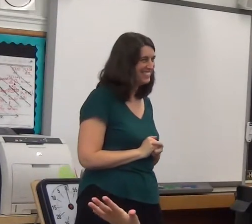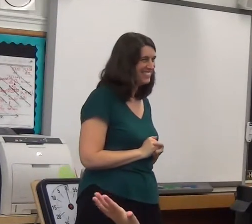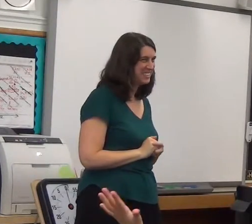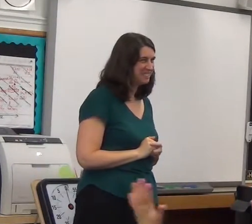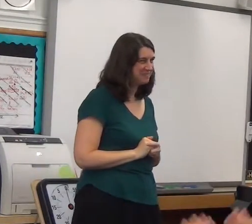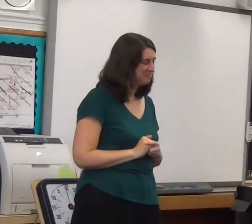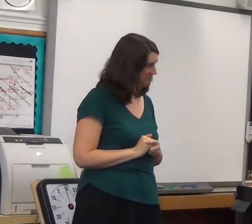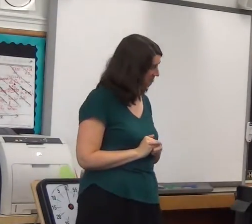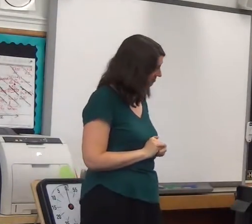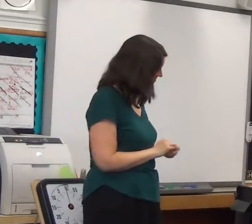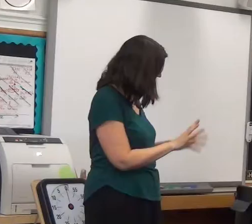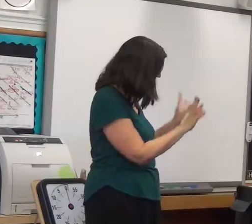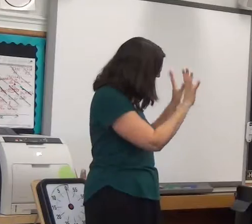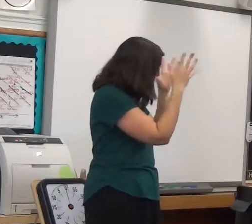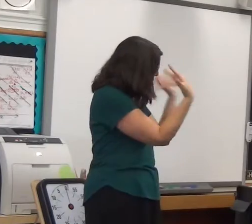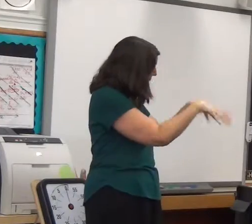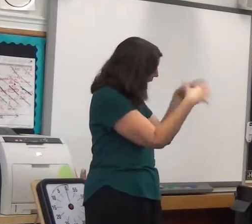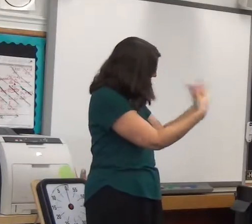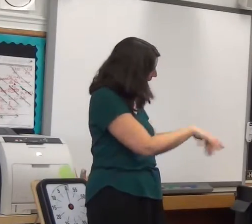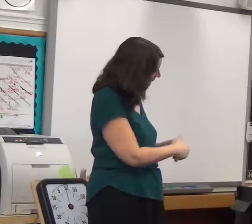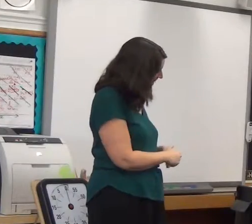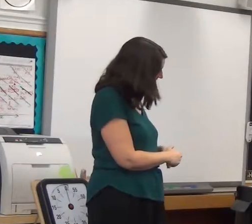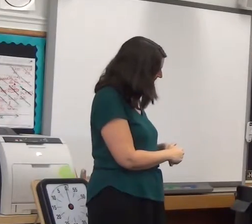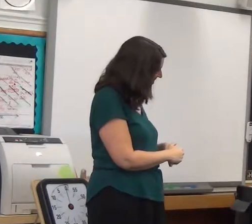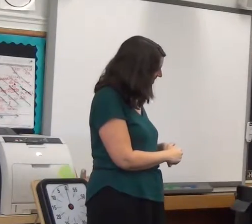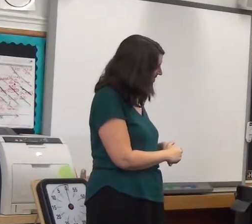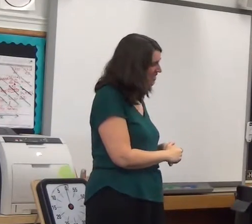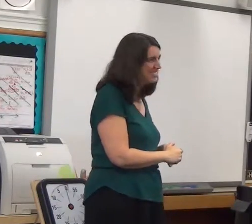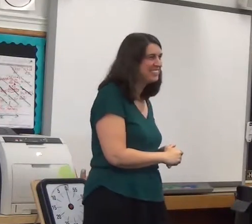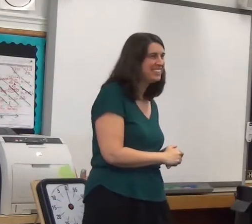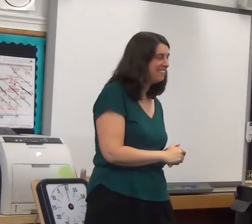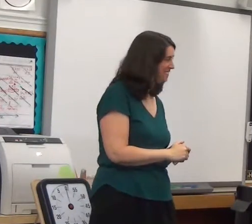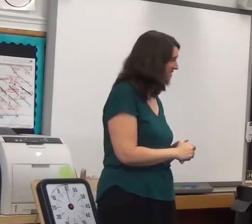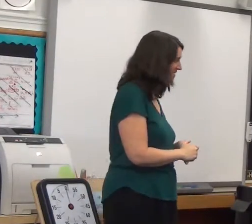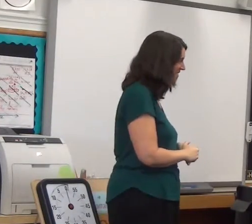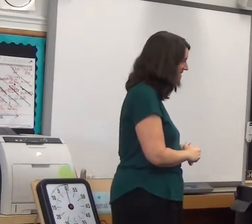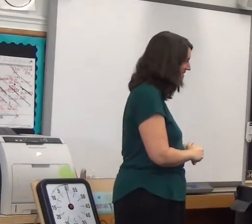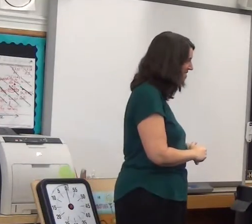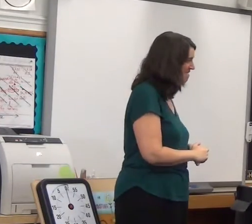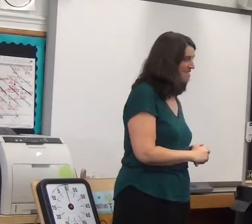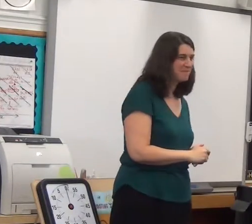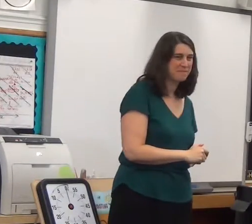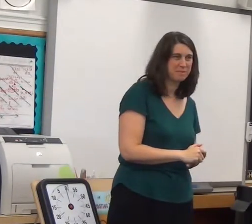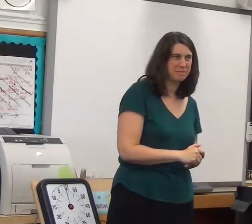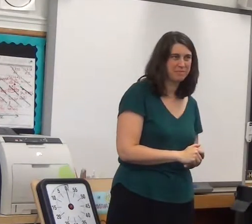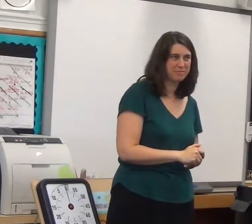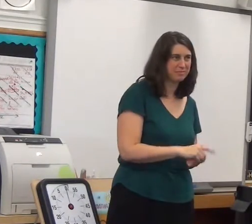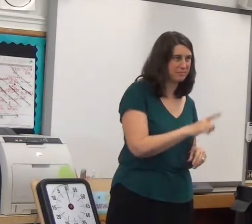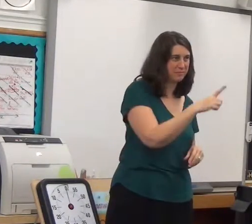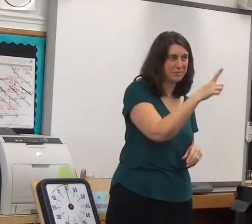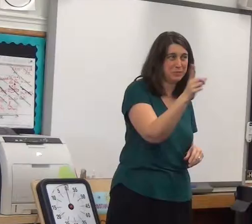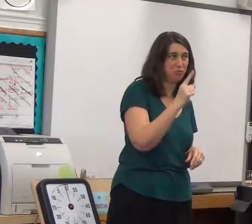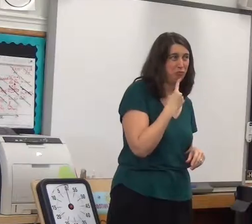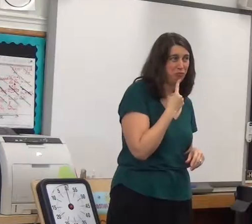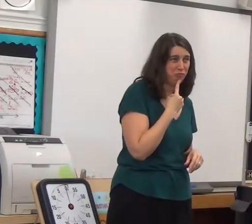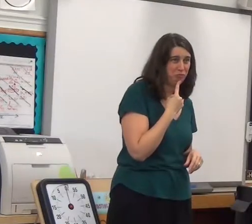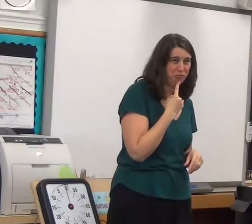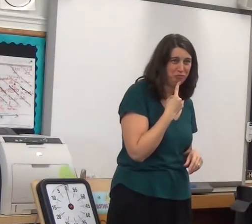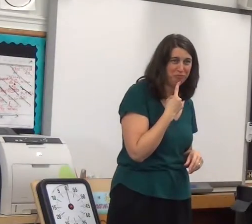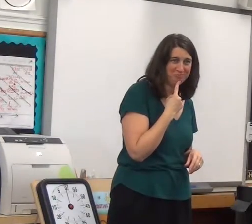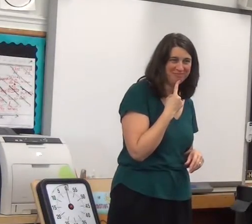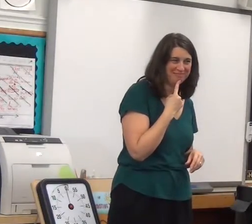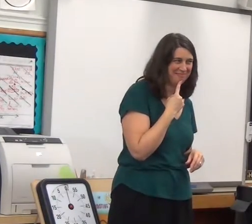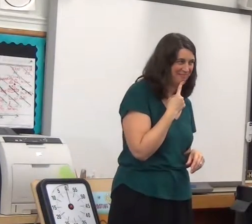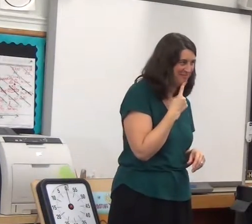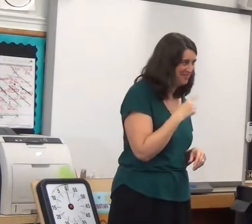Isn't that amazing, Christopher? Some of you are horribly disappointed. No, I think it's fun.